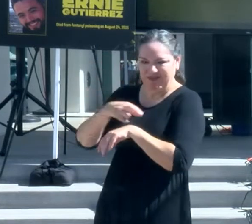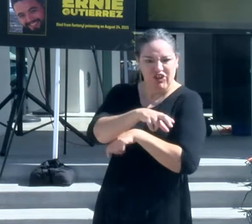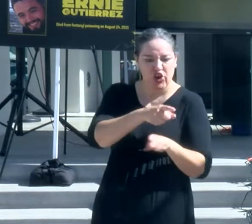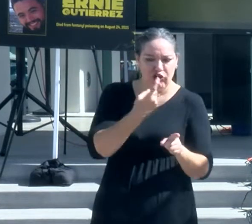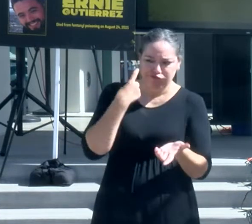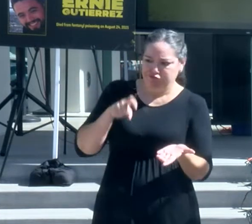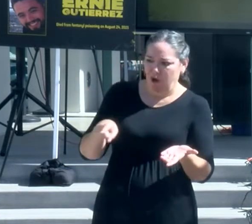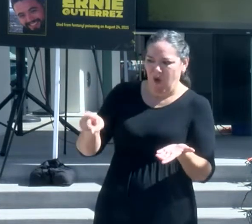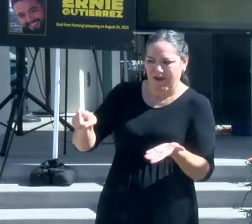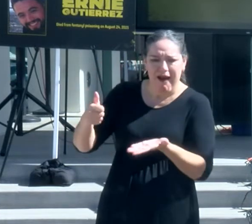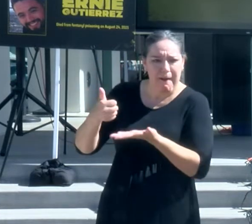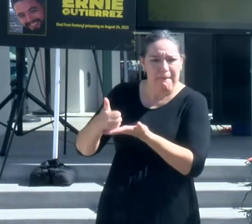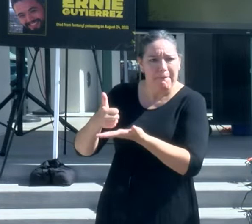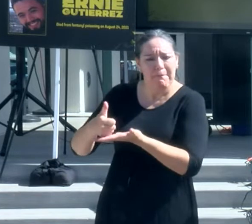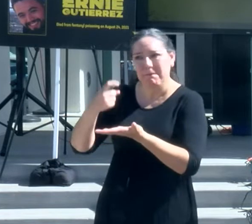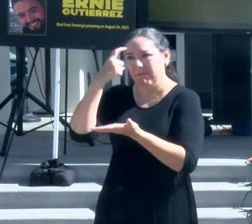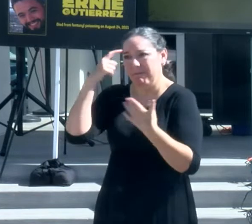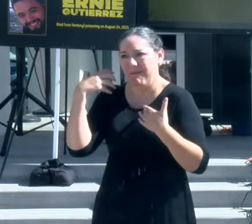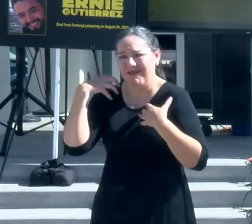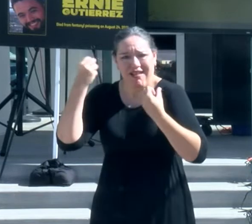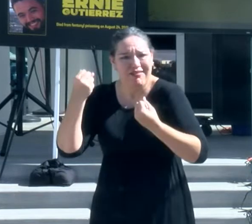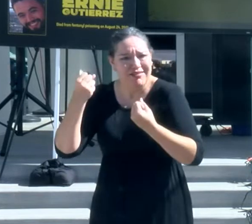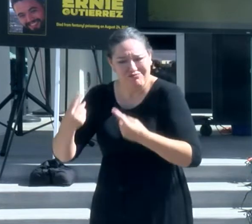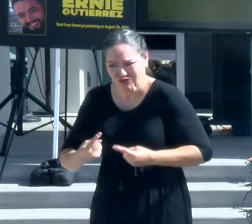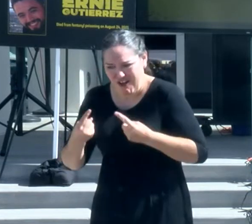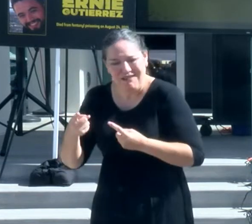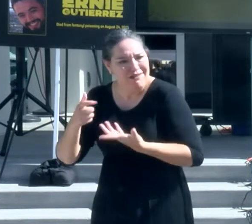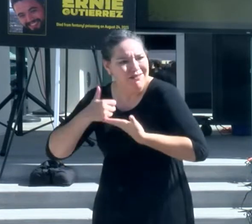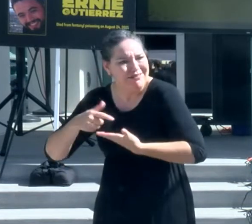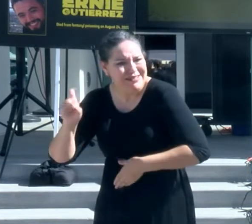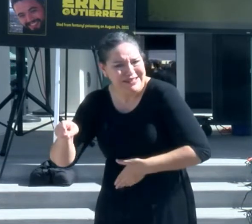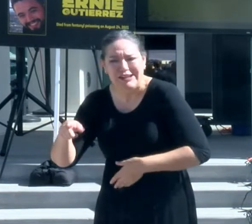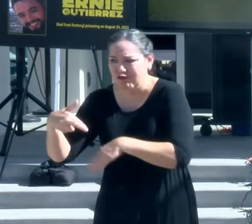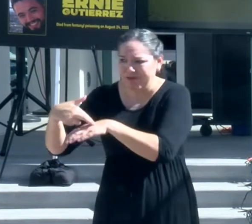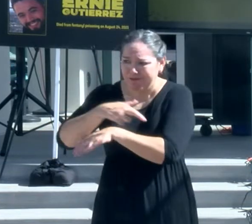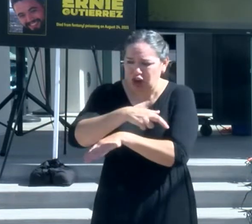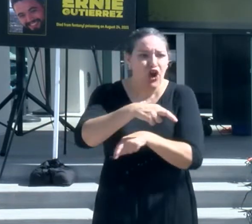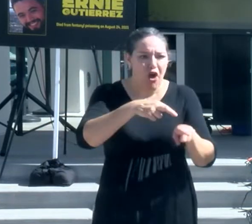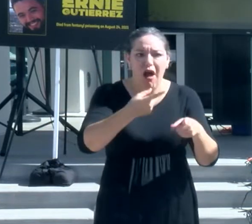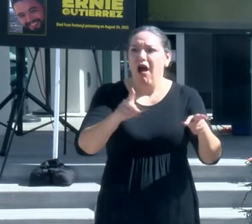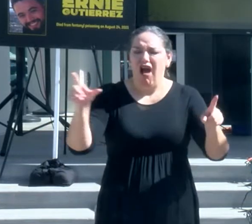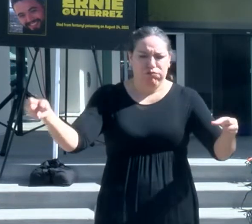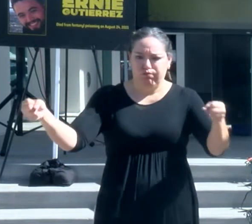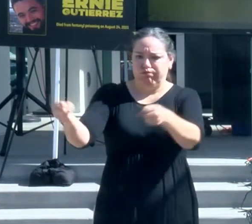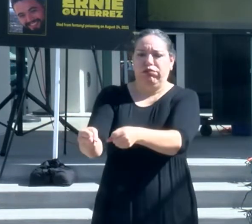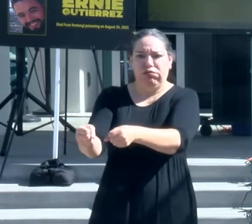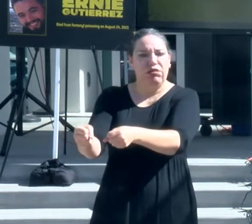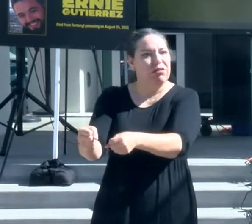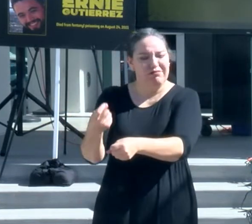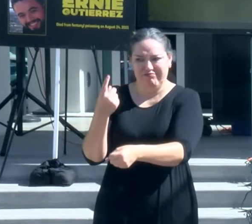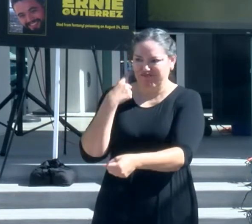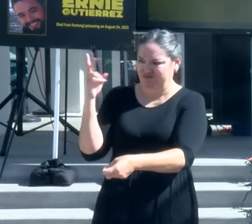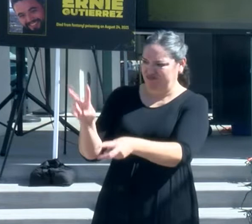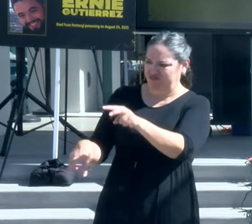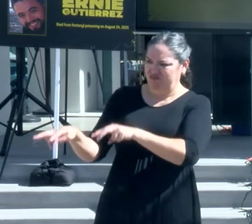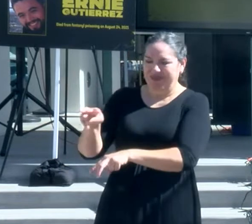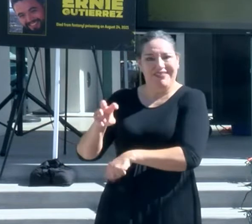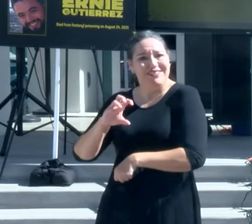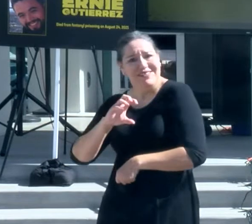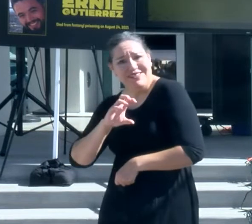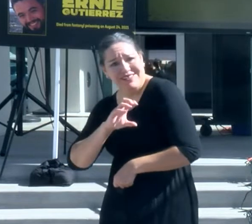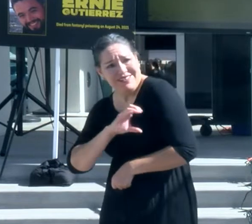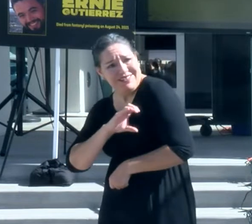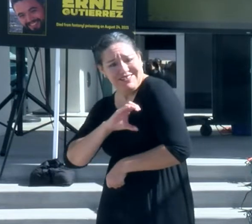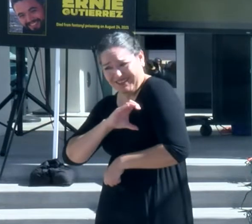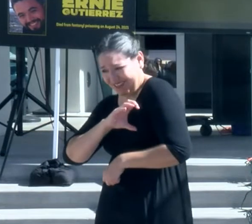Ernie needed treatment for his mental health struggles. The deputy saw that Ernie needed more help, and he was